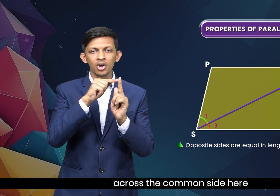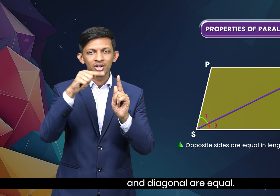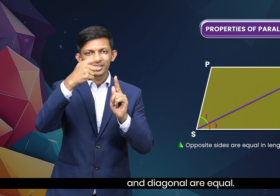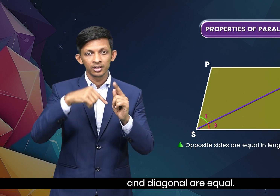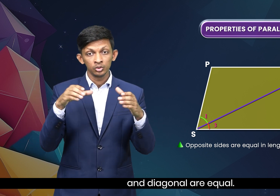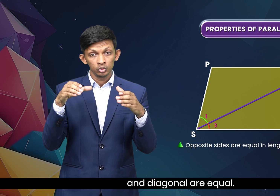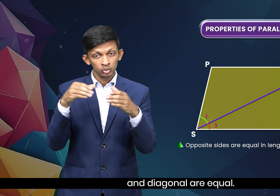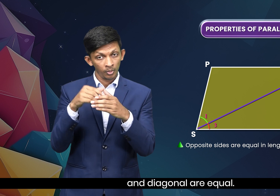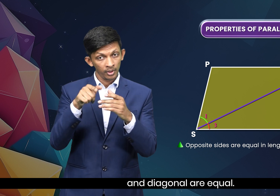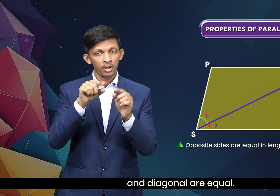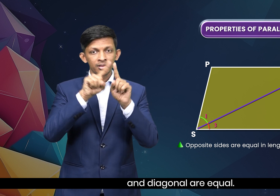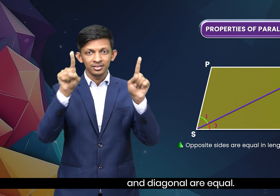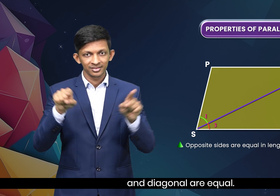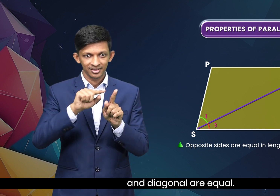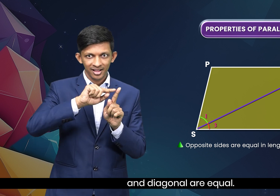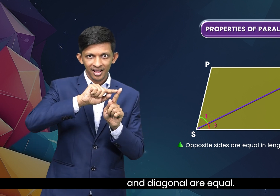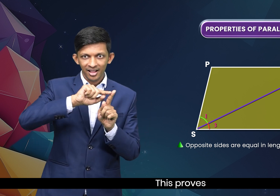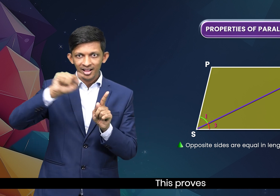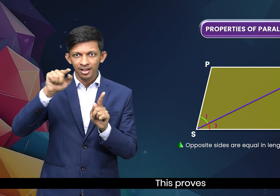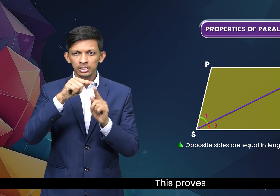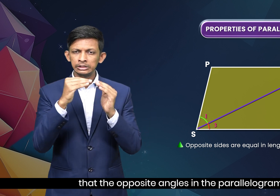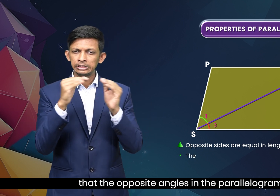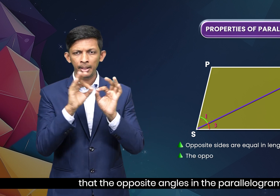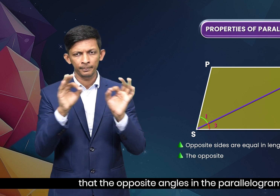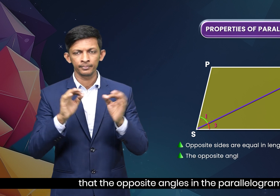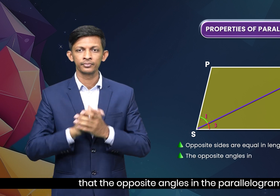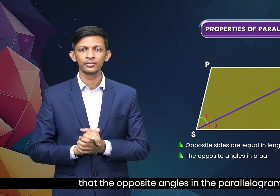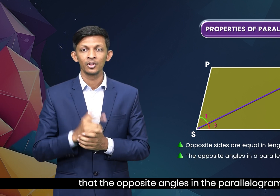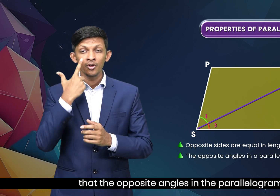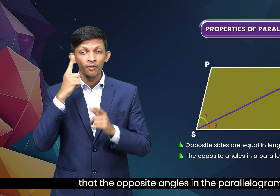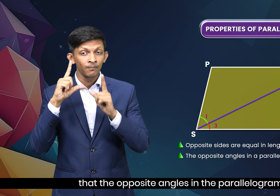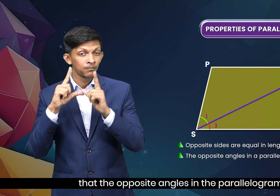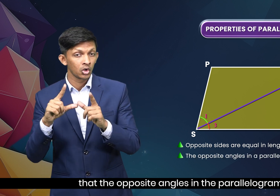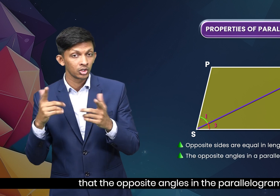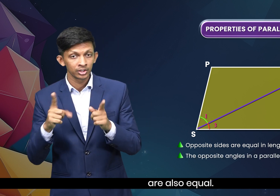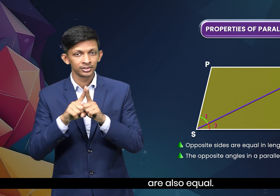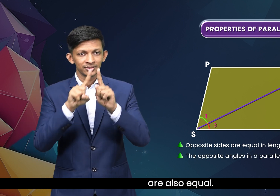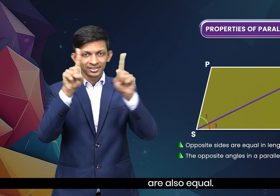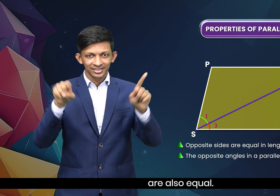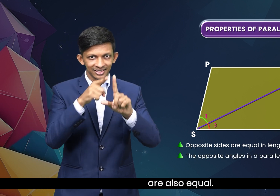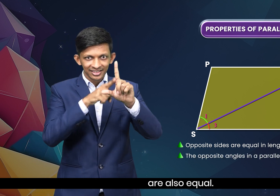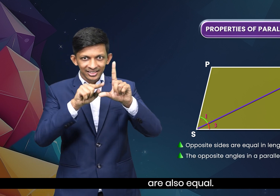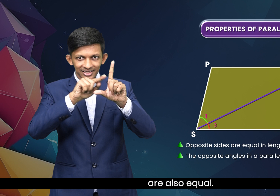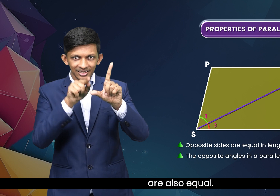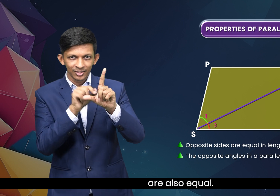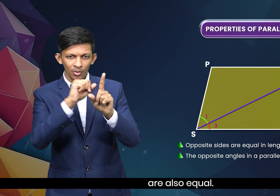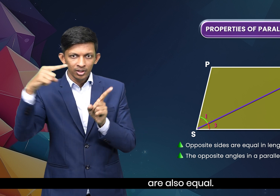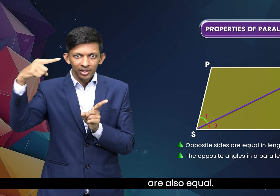the diagonal, are equal. This proves that the opposite angles in a parallelogram are also equal.